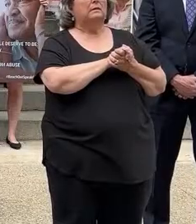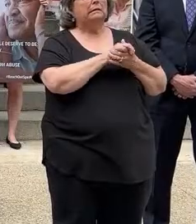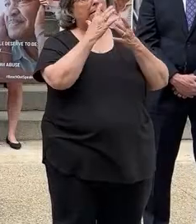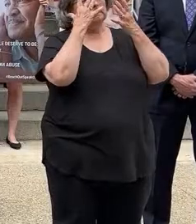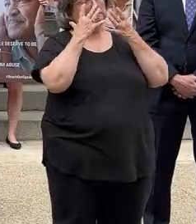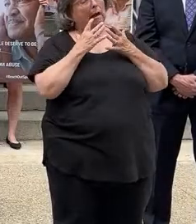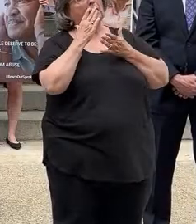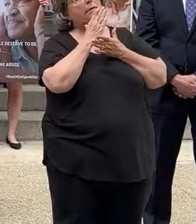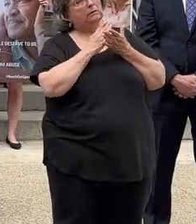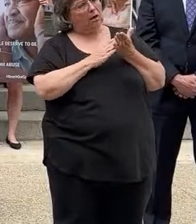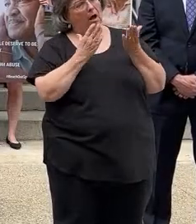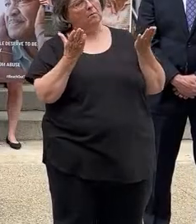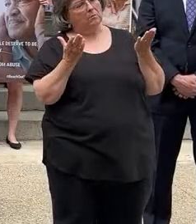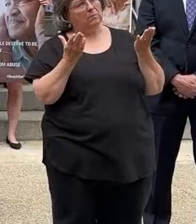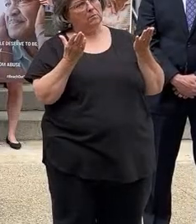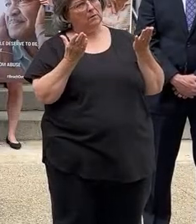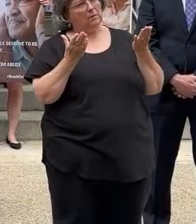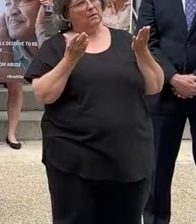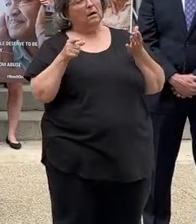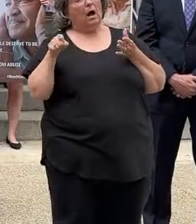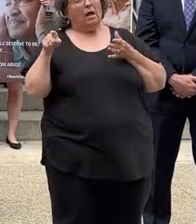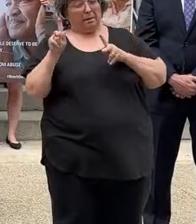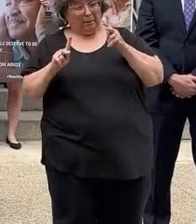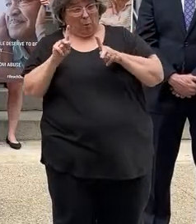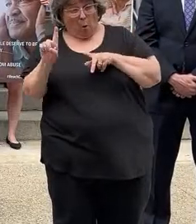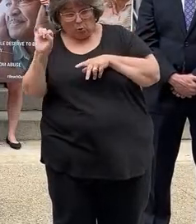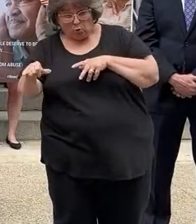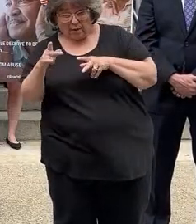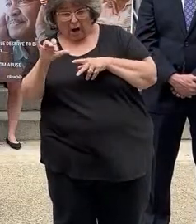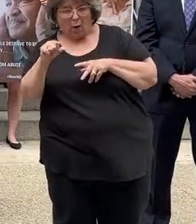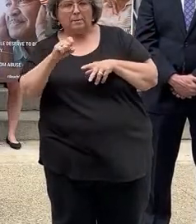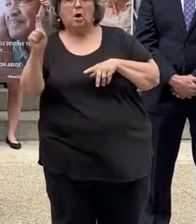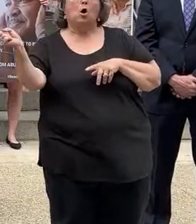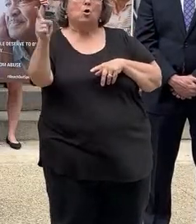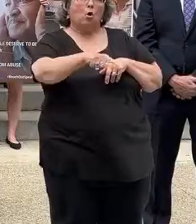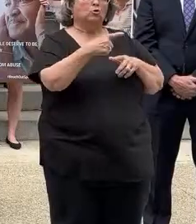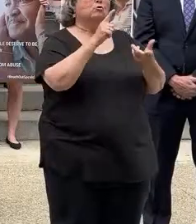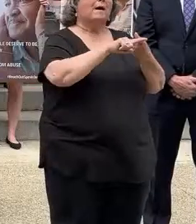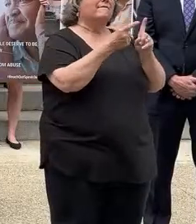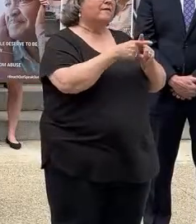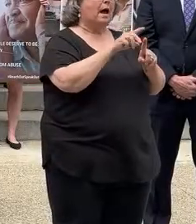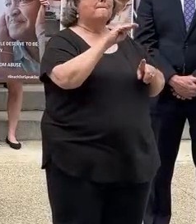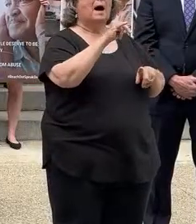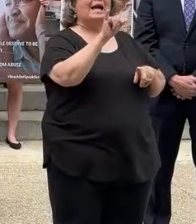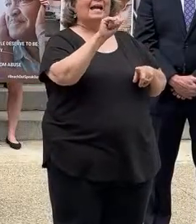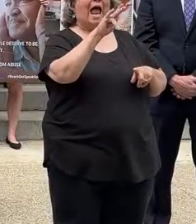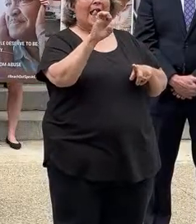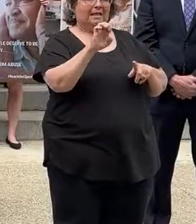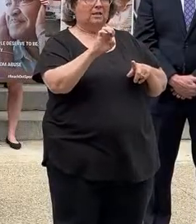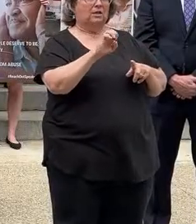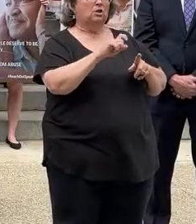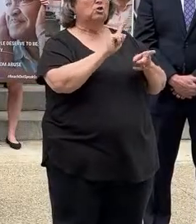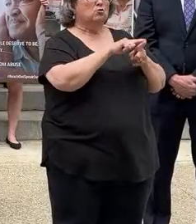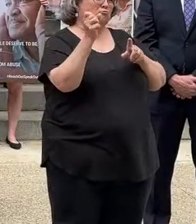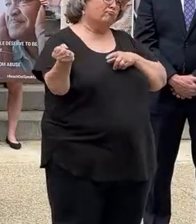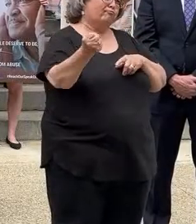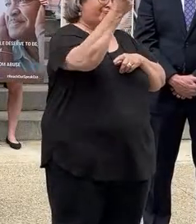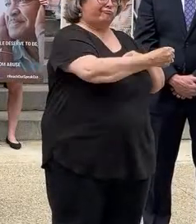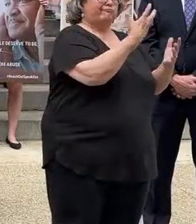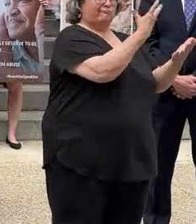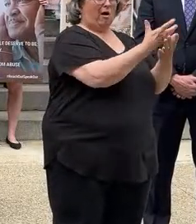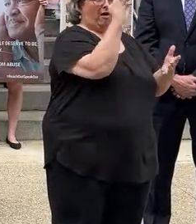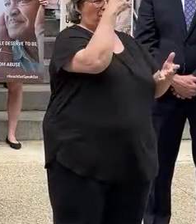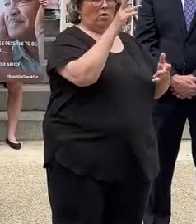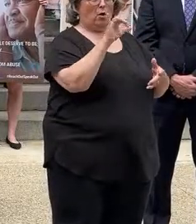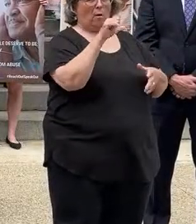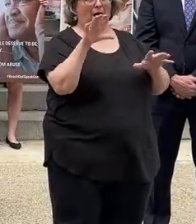sadly are the perpetrators of those crimes eventually go to my friend Mike Keane, the district attorney, to be prosecuted for the crimes